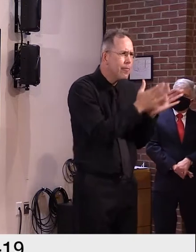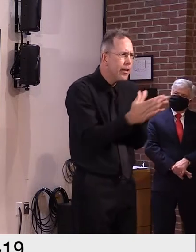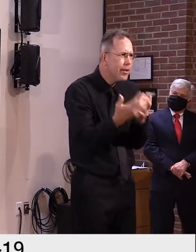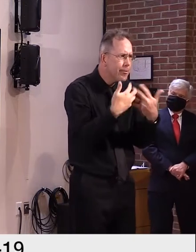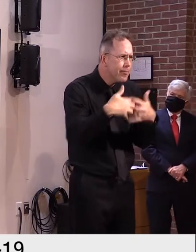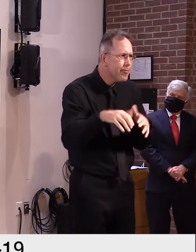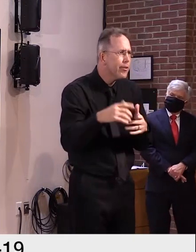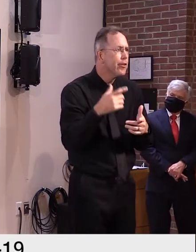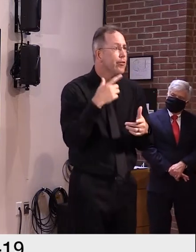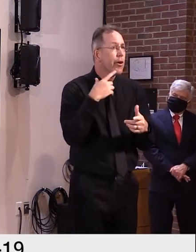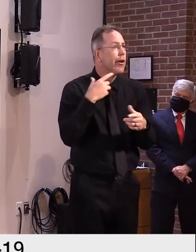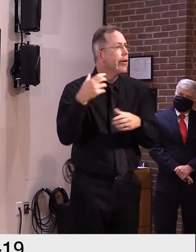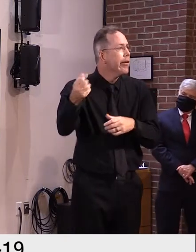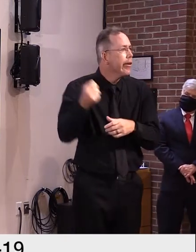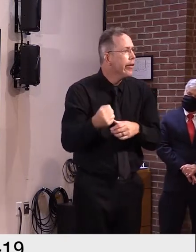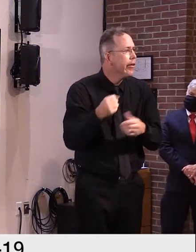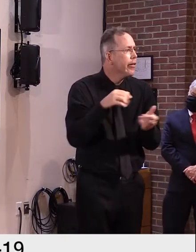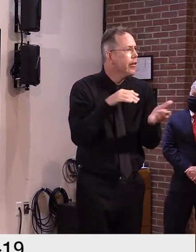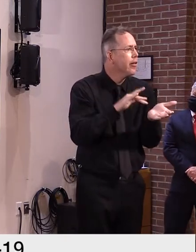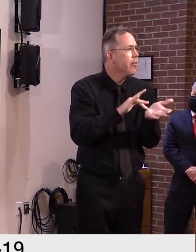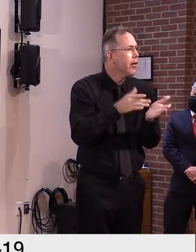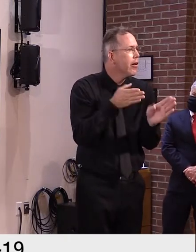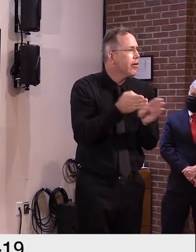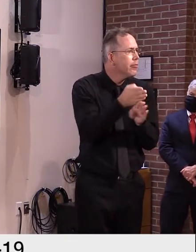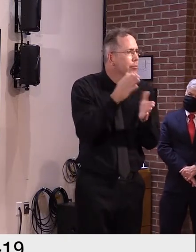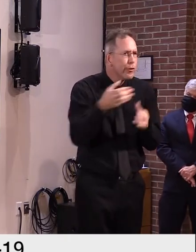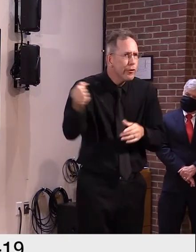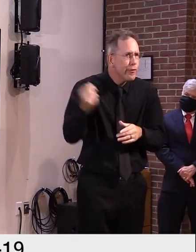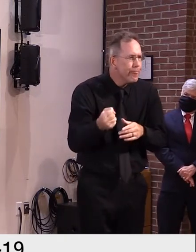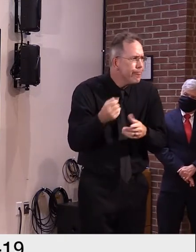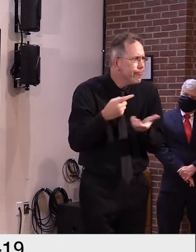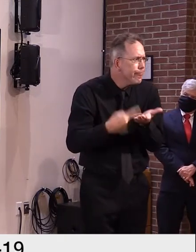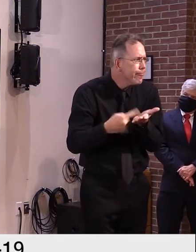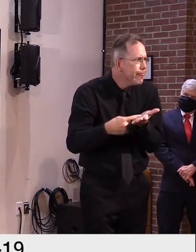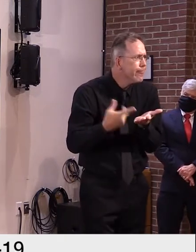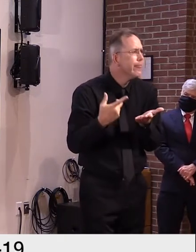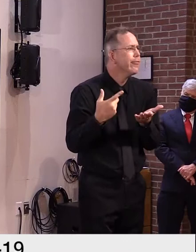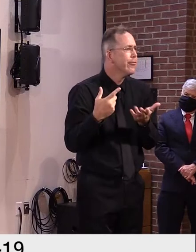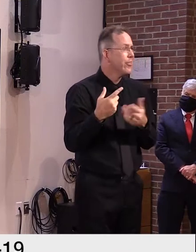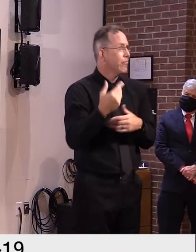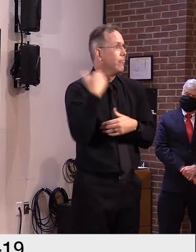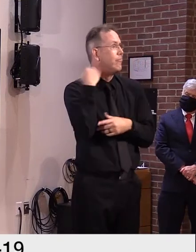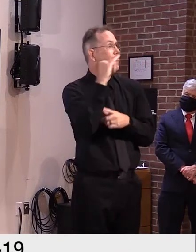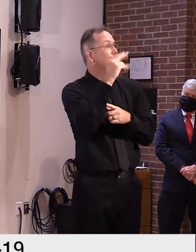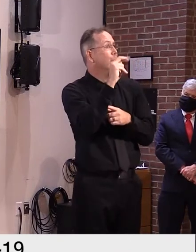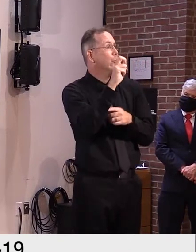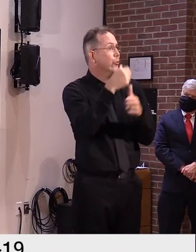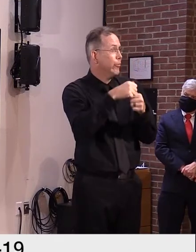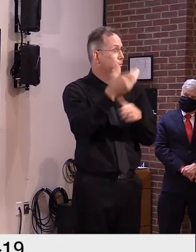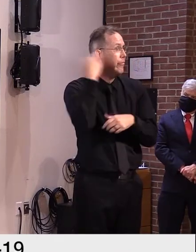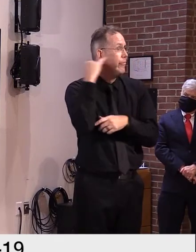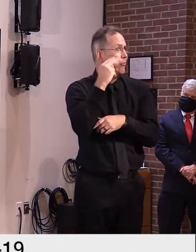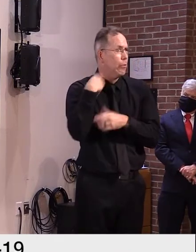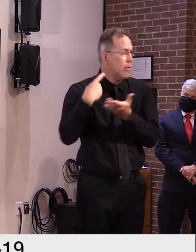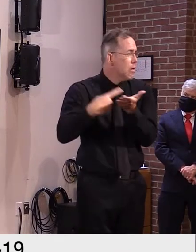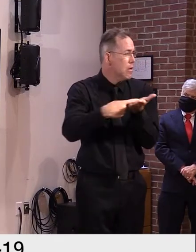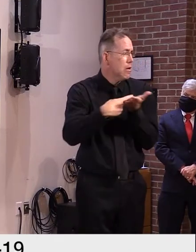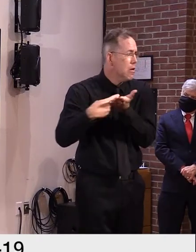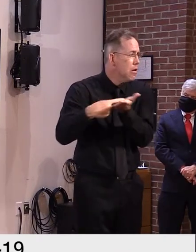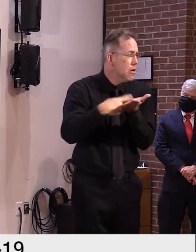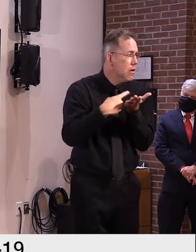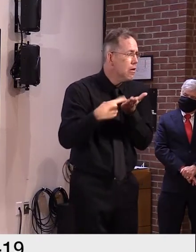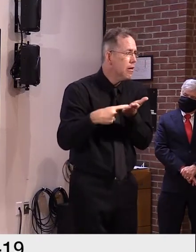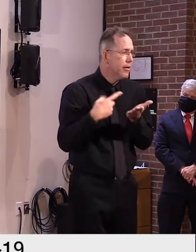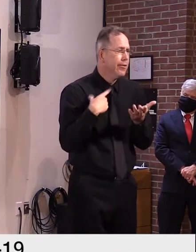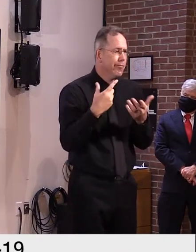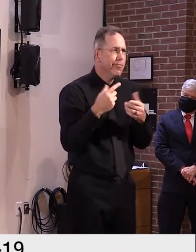the observation that, really the conditions right now in June at the time were as best as they're going to be. And that just really struck home to me, and